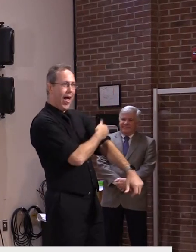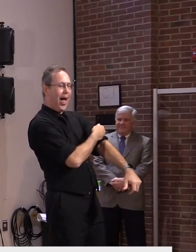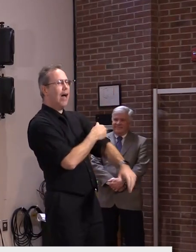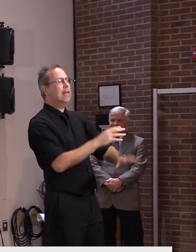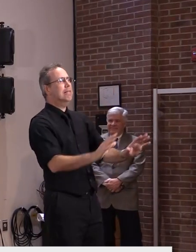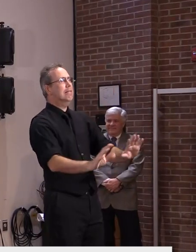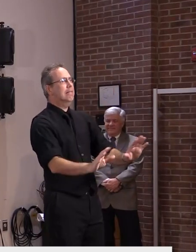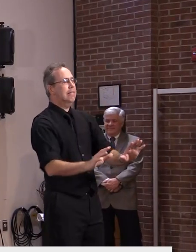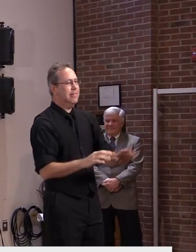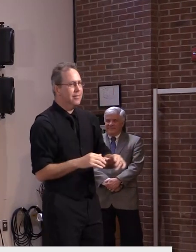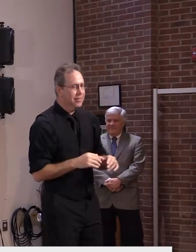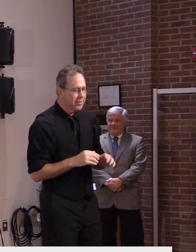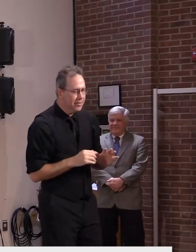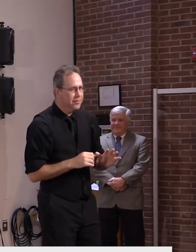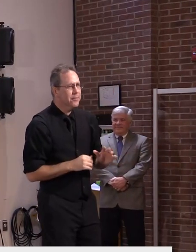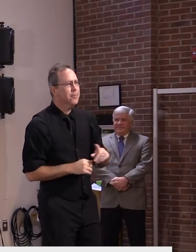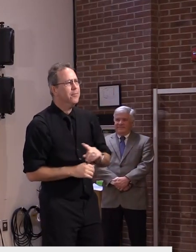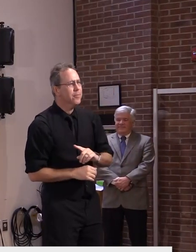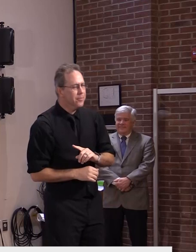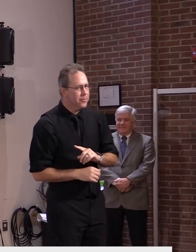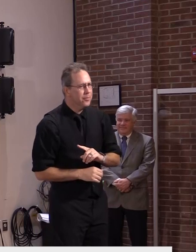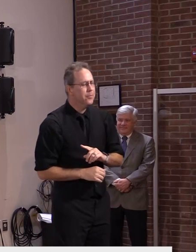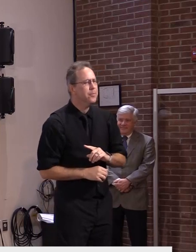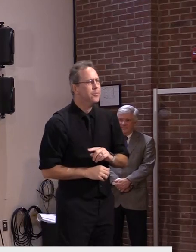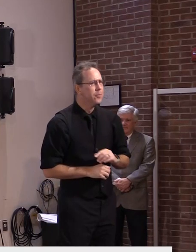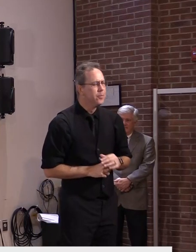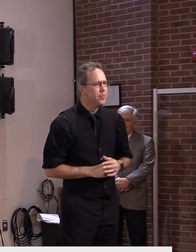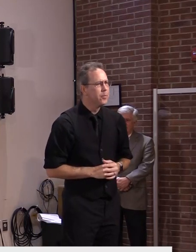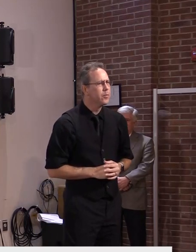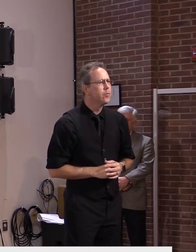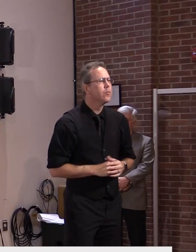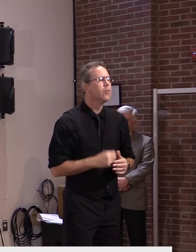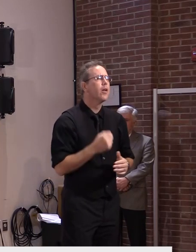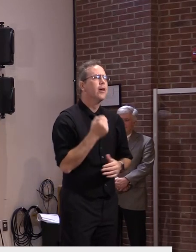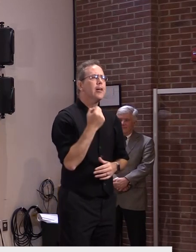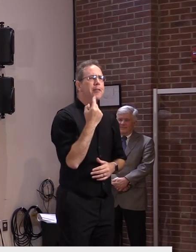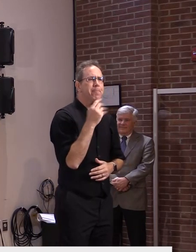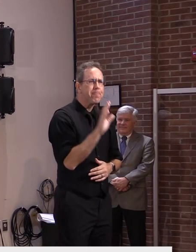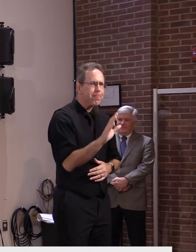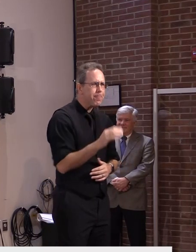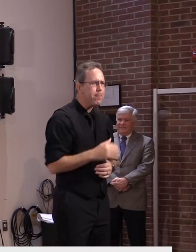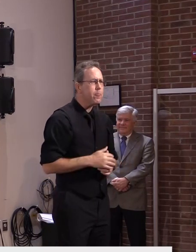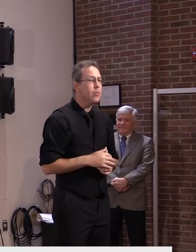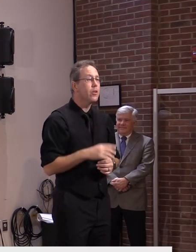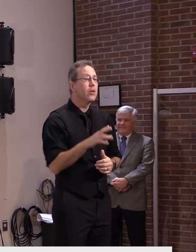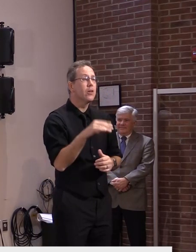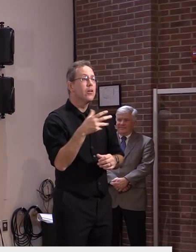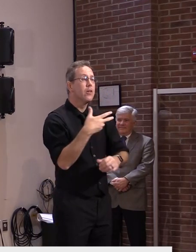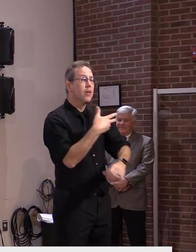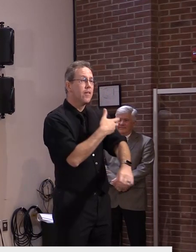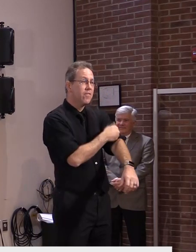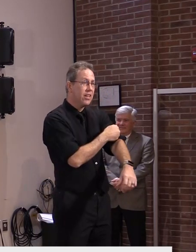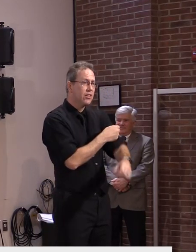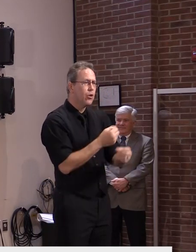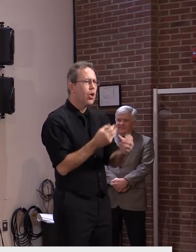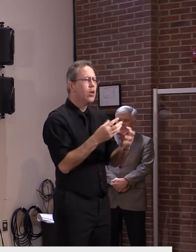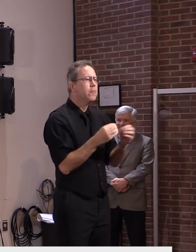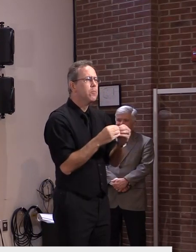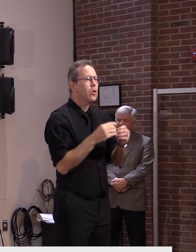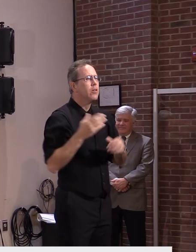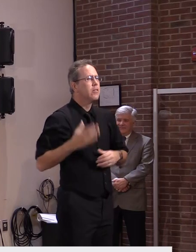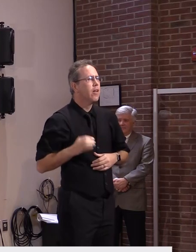if there is a vaccine that is associated with people feeling more side effects, it is the shingles